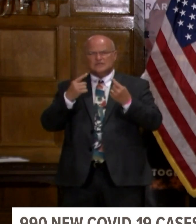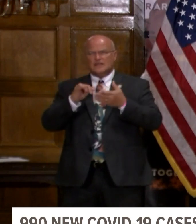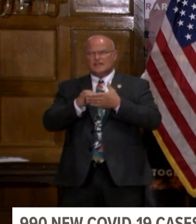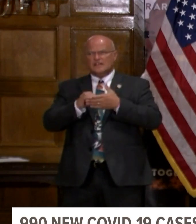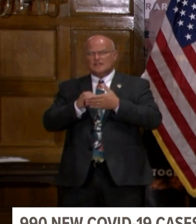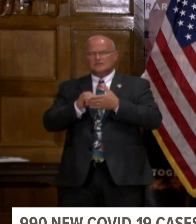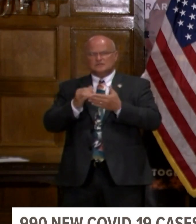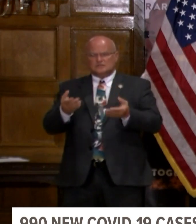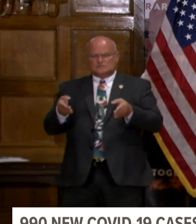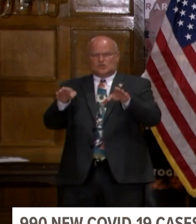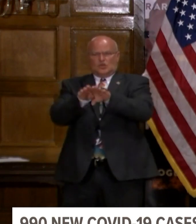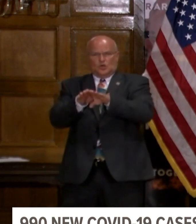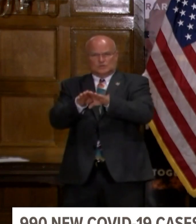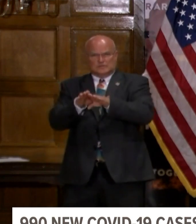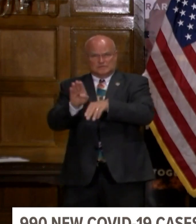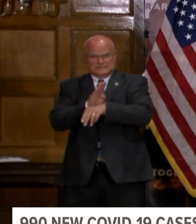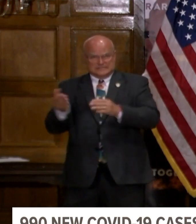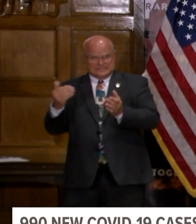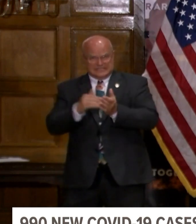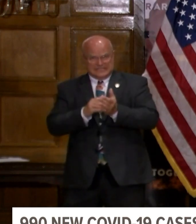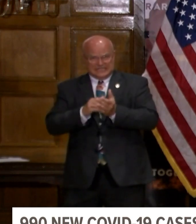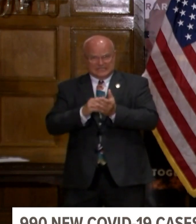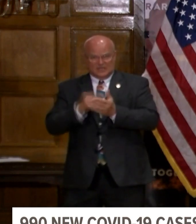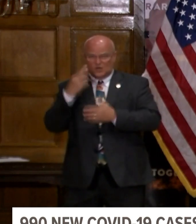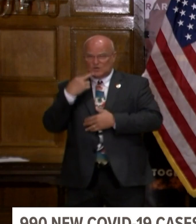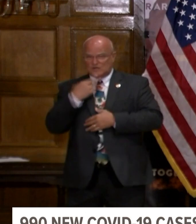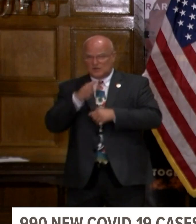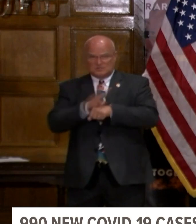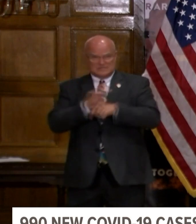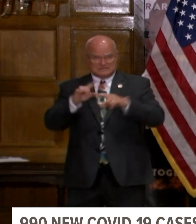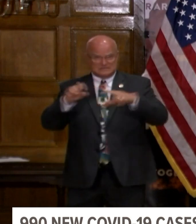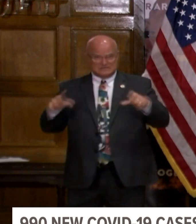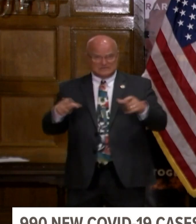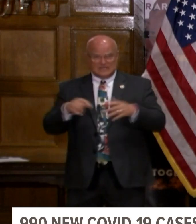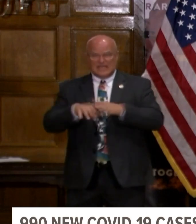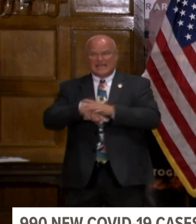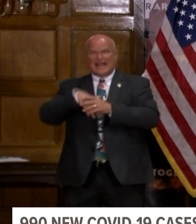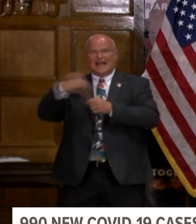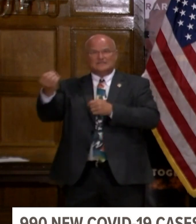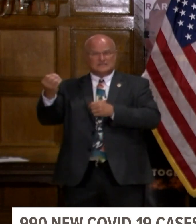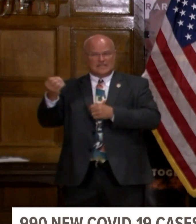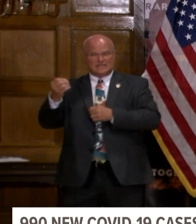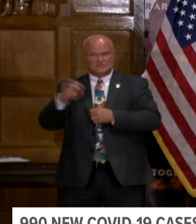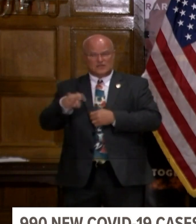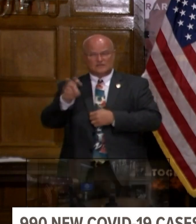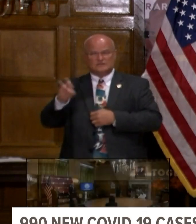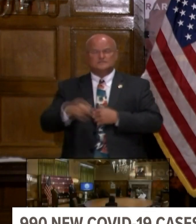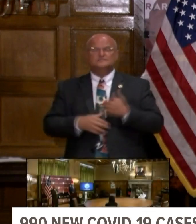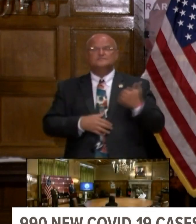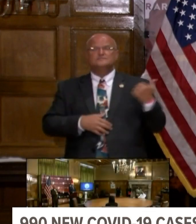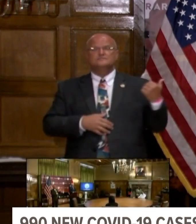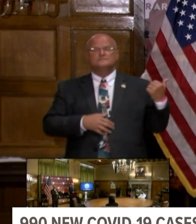implementing restrictions again on restaurants and businesses and even outside travel?